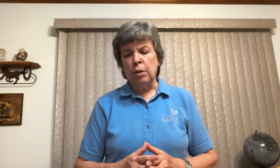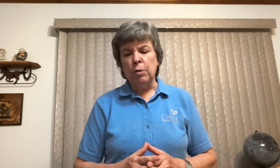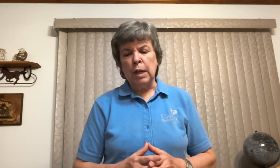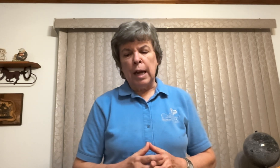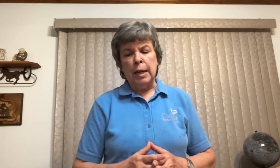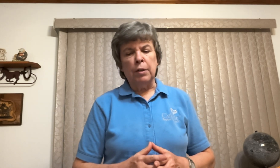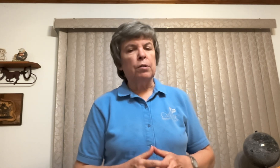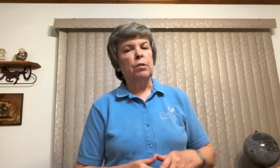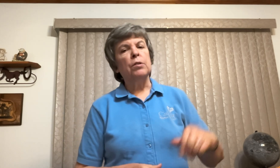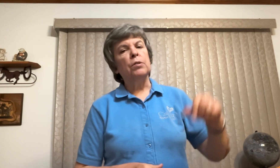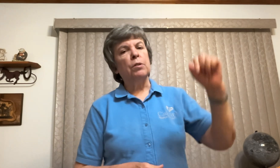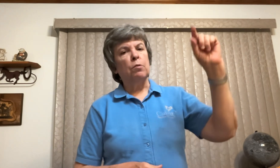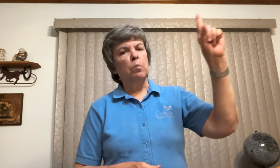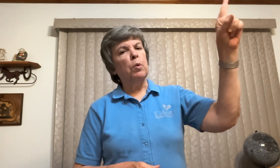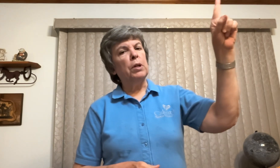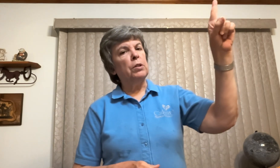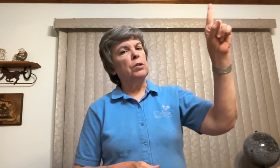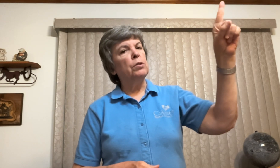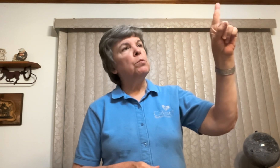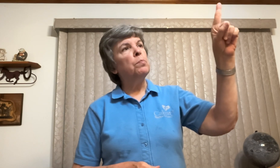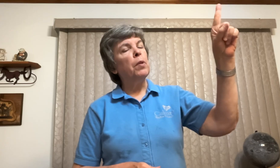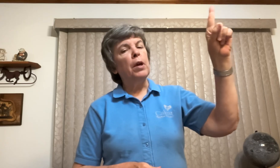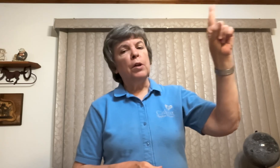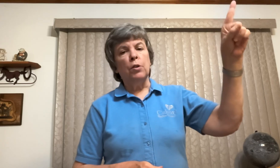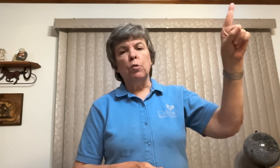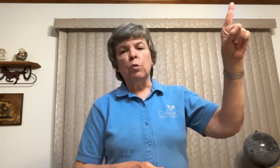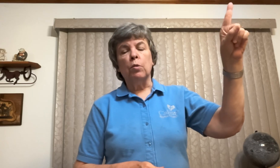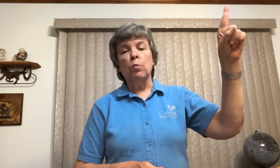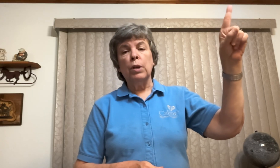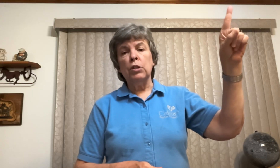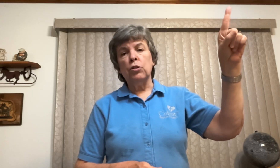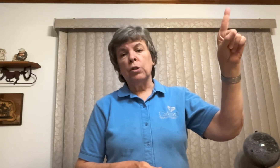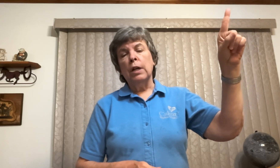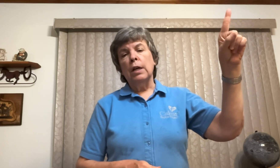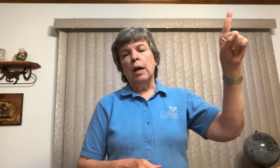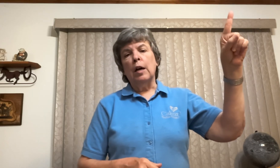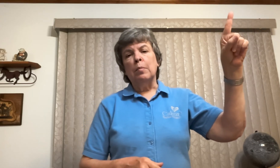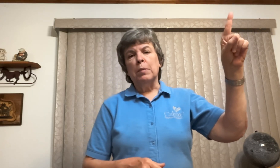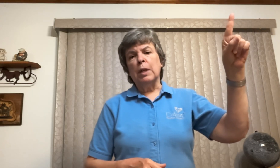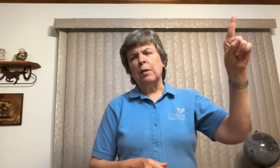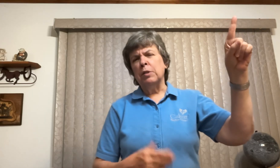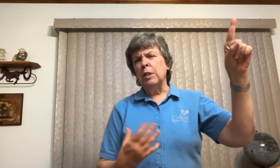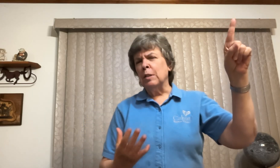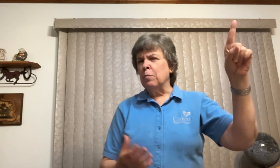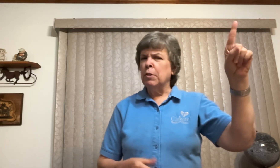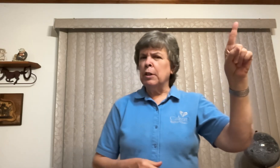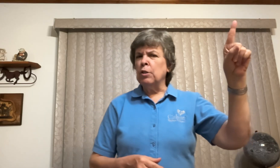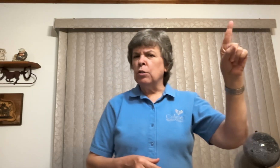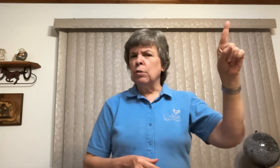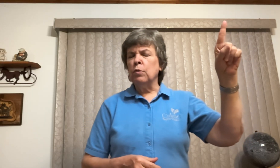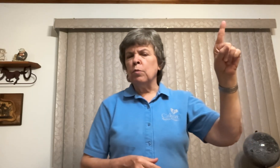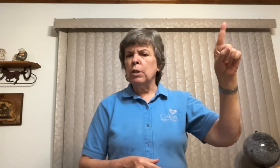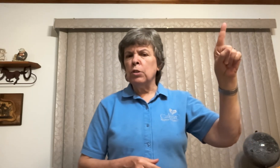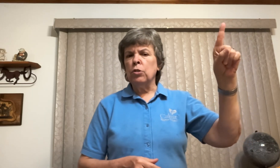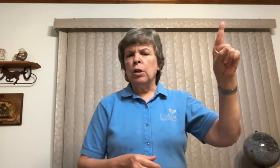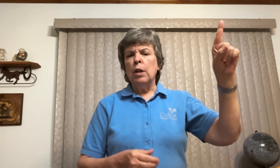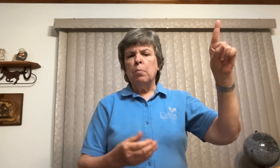to anger. So we'll point to you. You're rich. And I've seen some variations for rich,